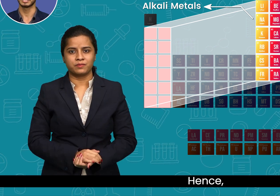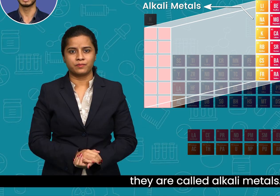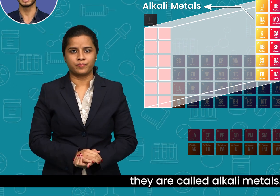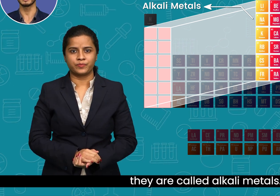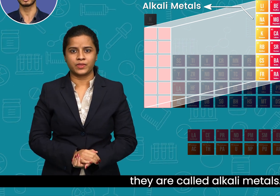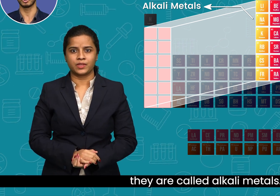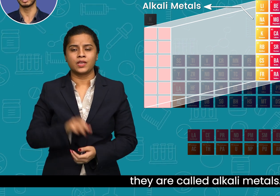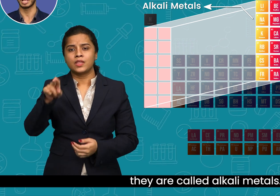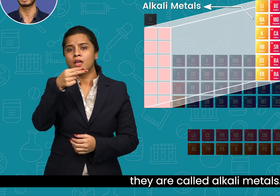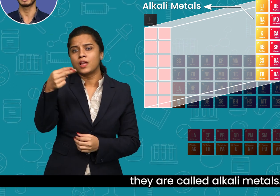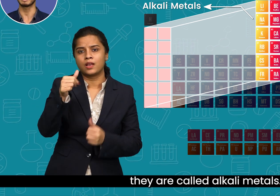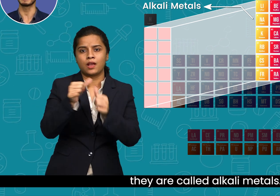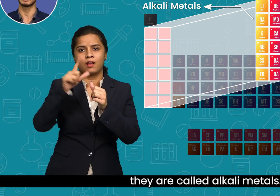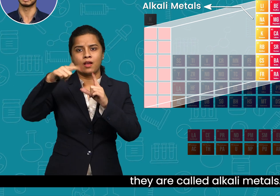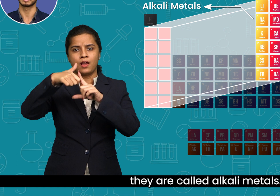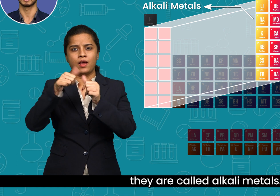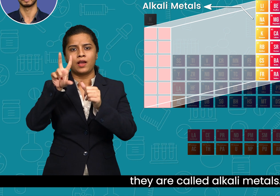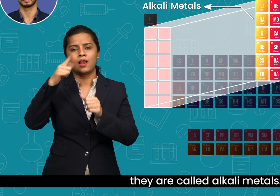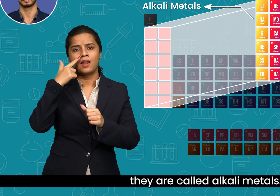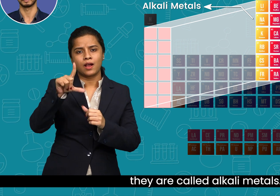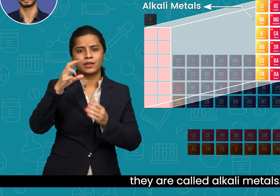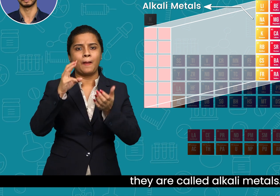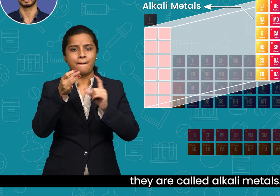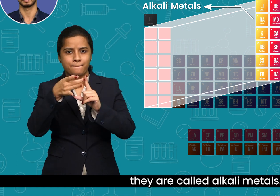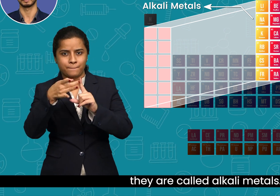Hence, they are called alkali metals.